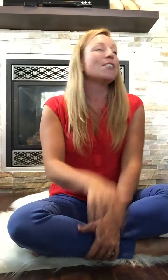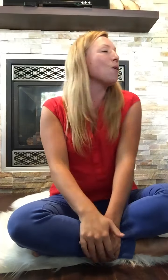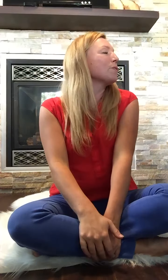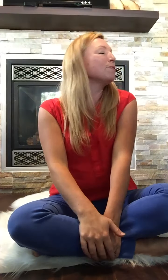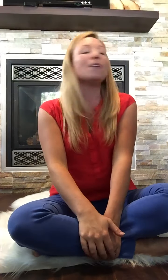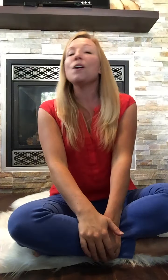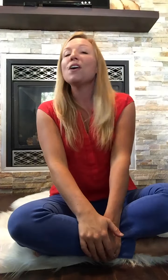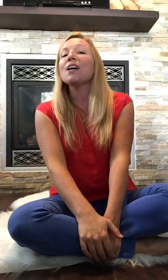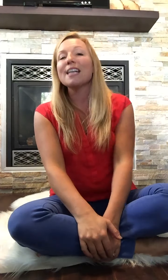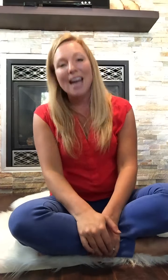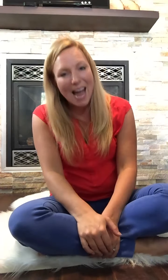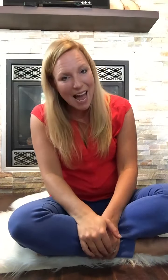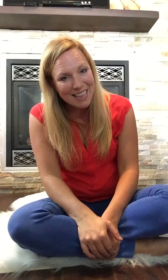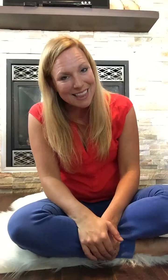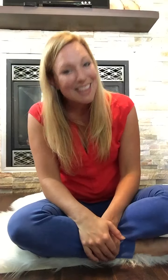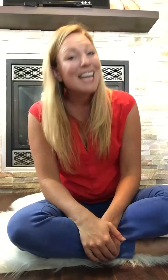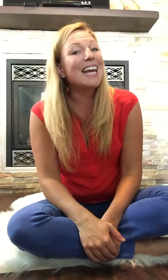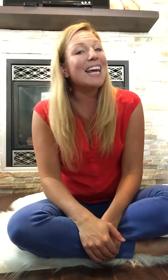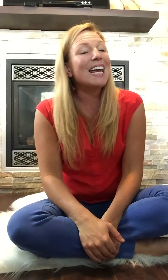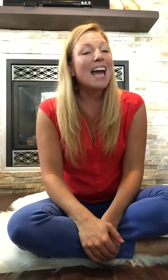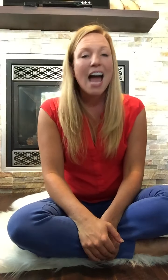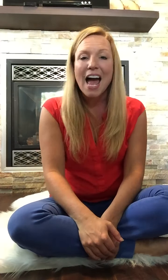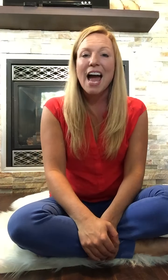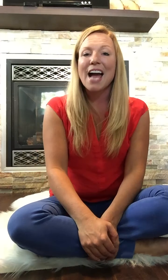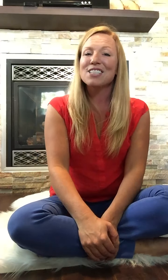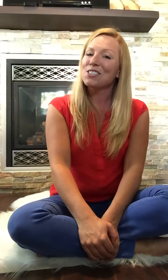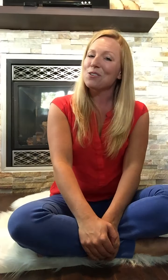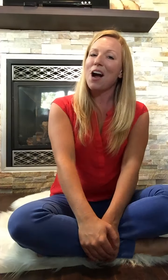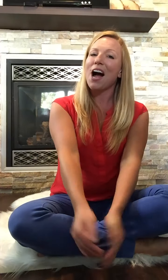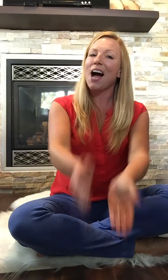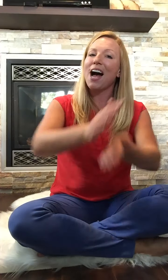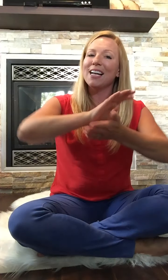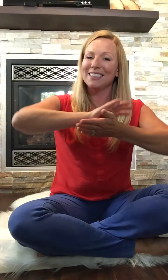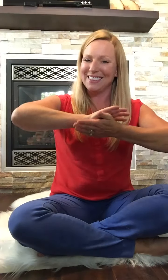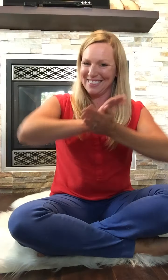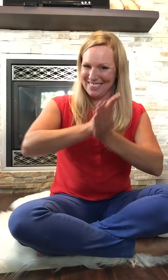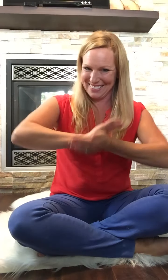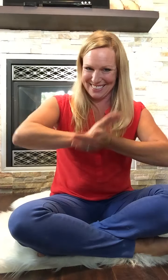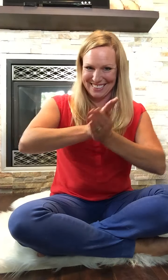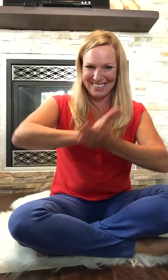Don't forget the extra cheese.